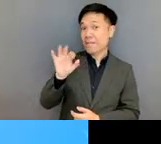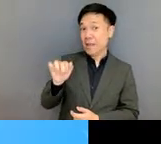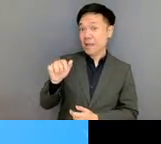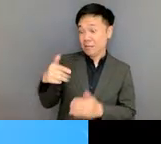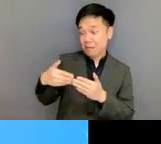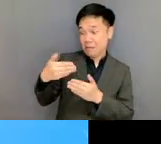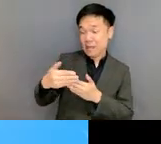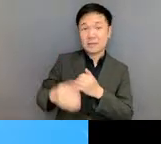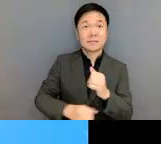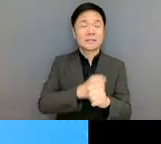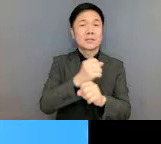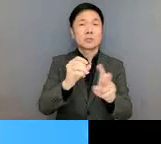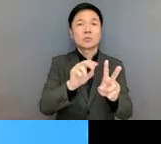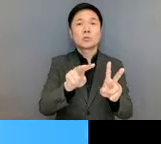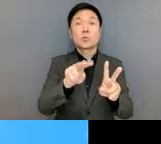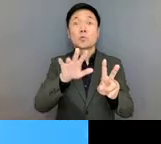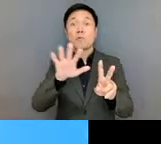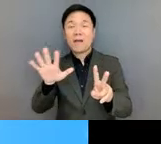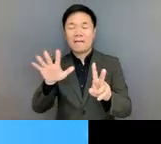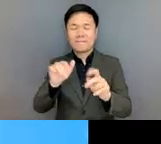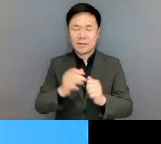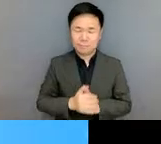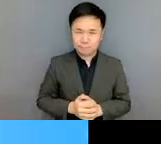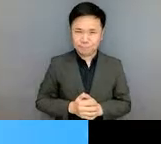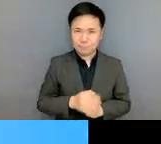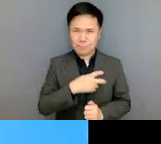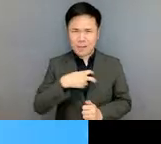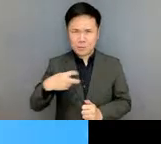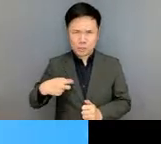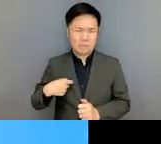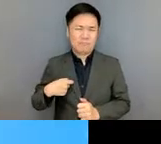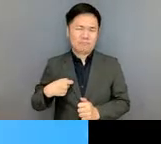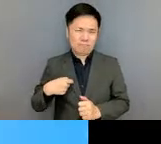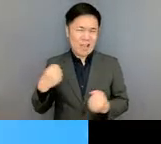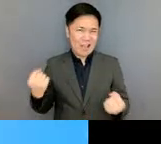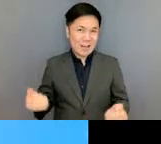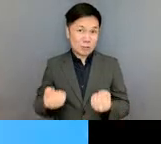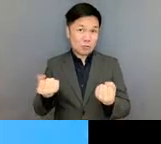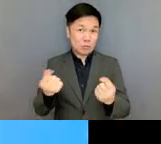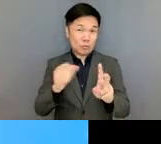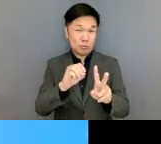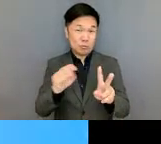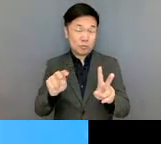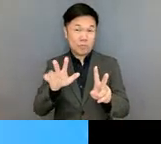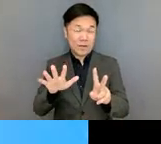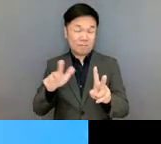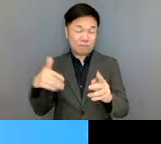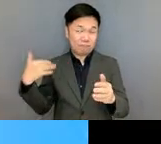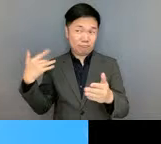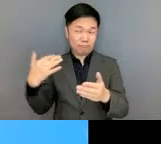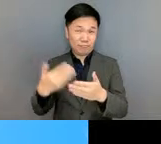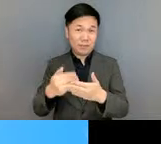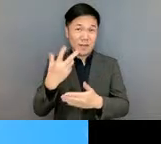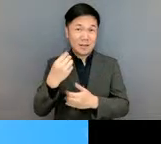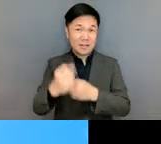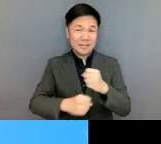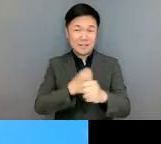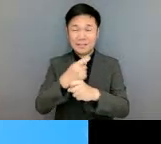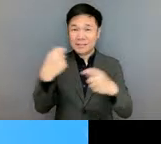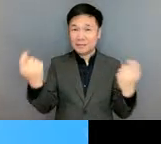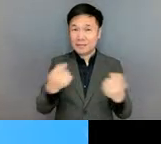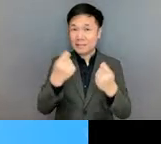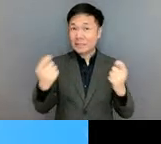2025, and as we strive to achieve Sustainable Development Goal 5